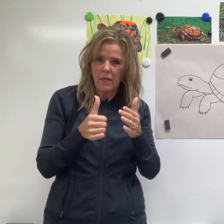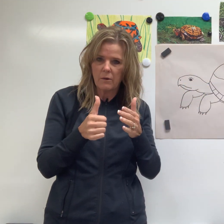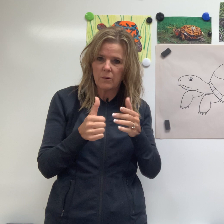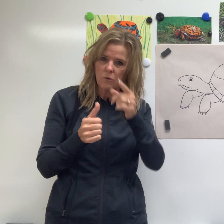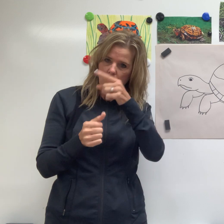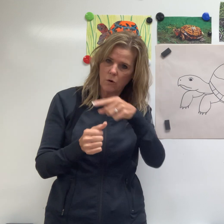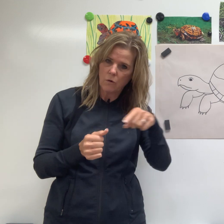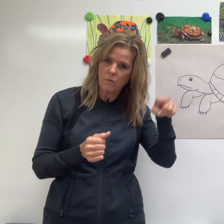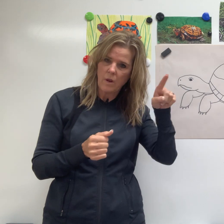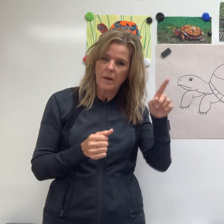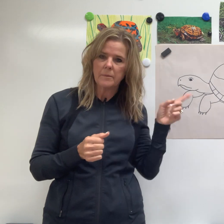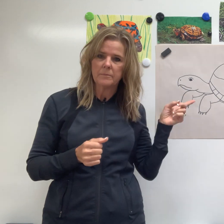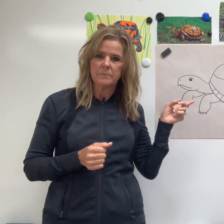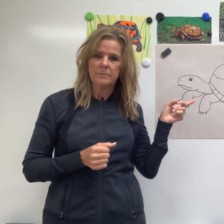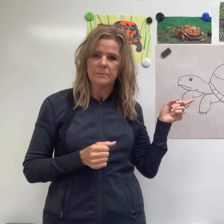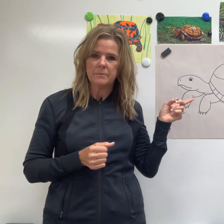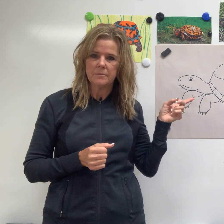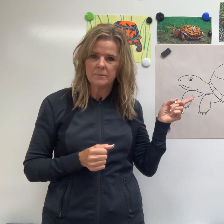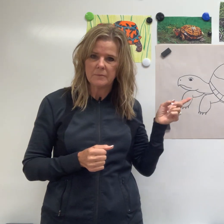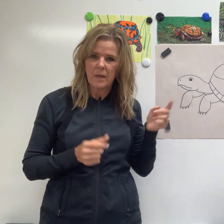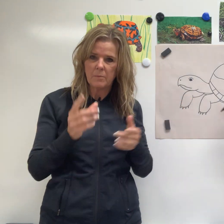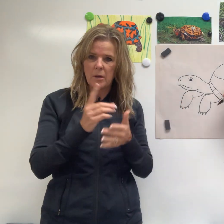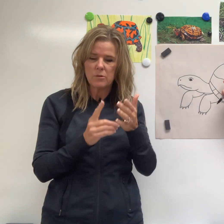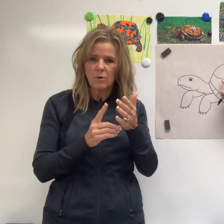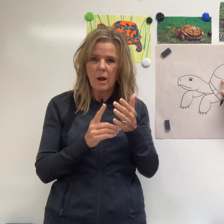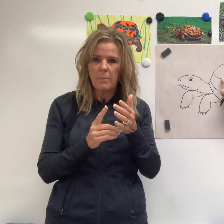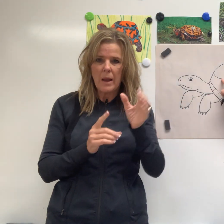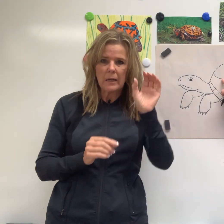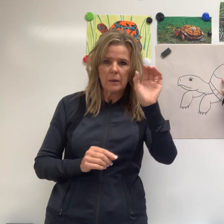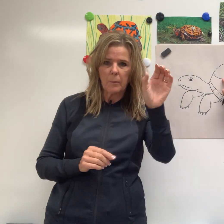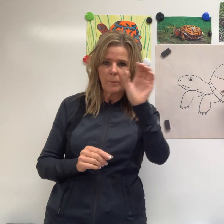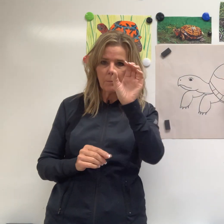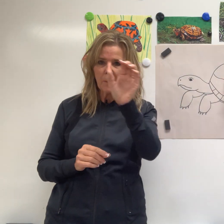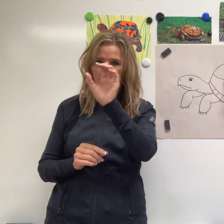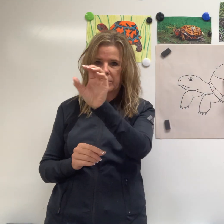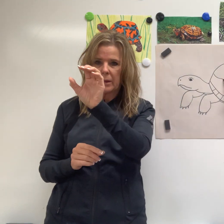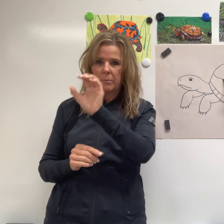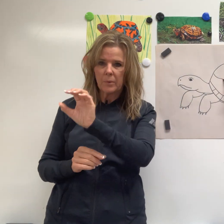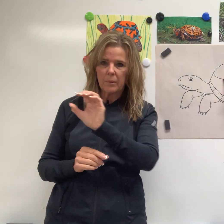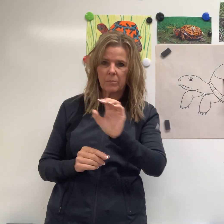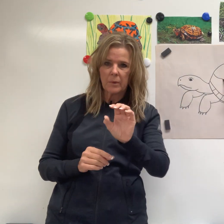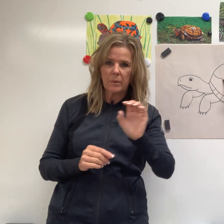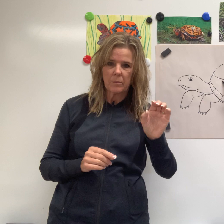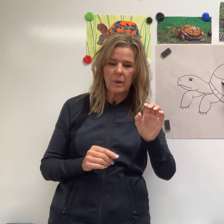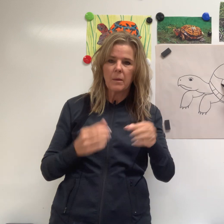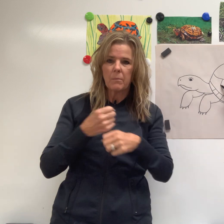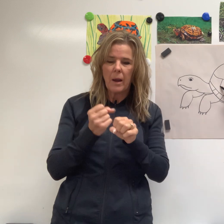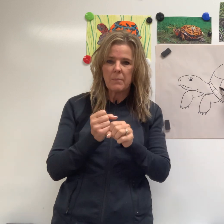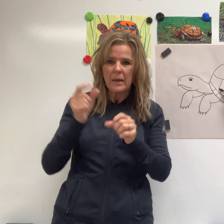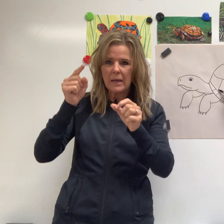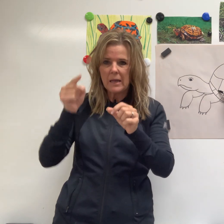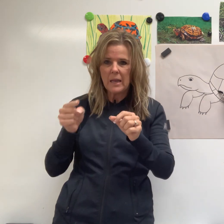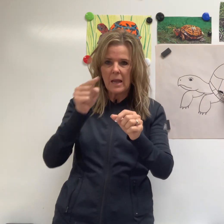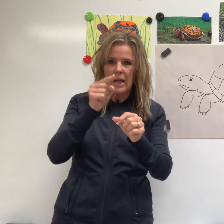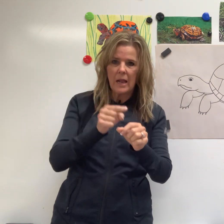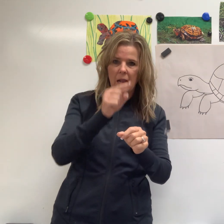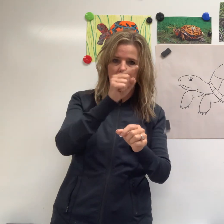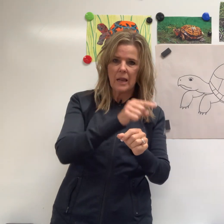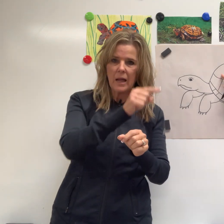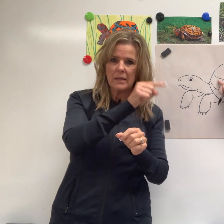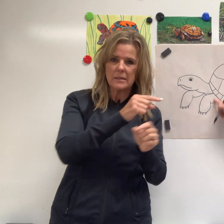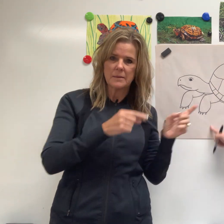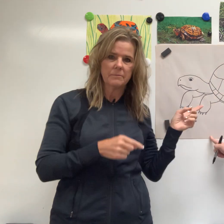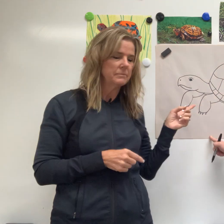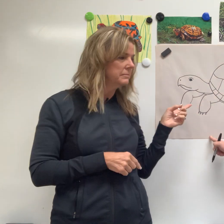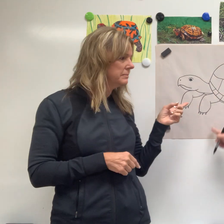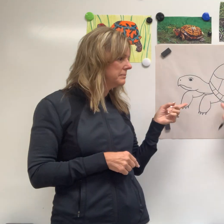line, and I'm gonna draw my scutes by making straight lines from right here to that curve line.